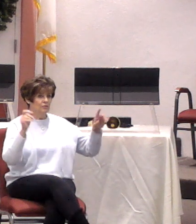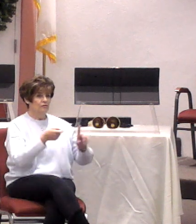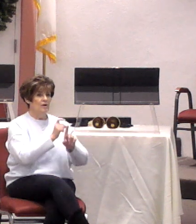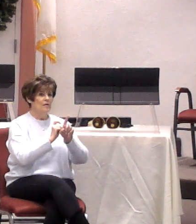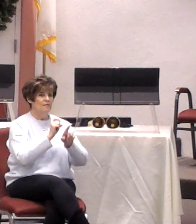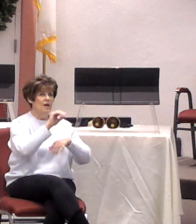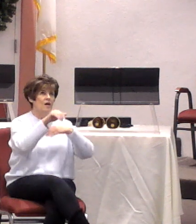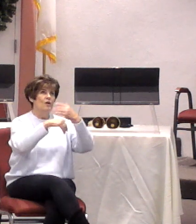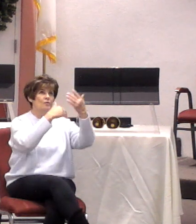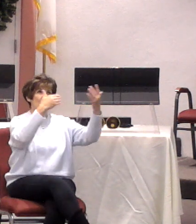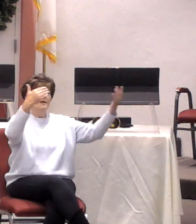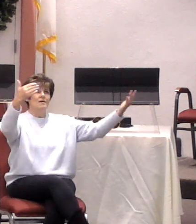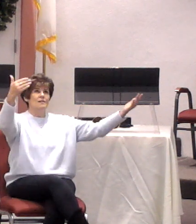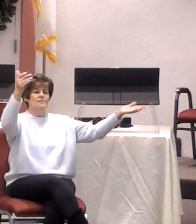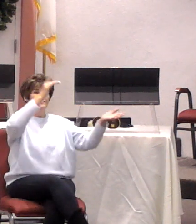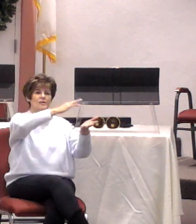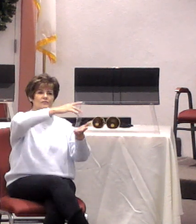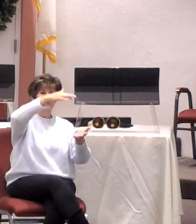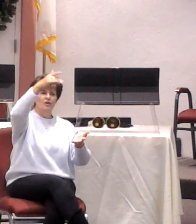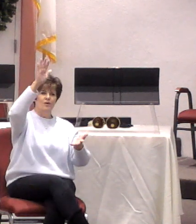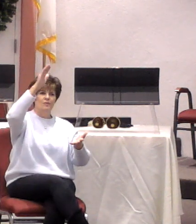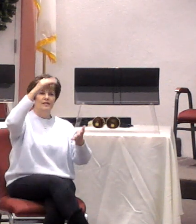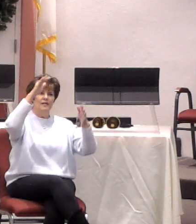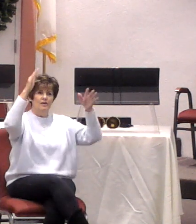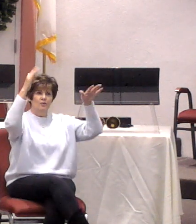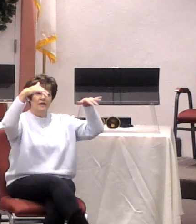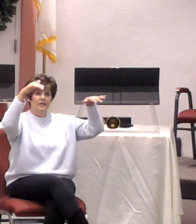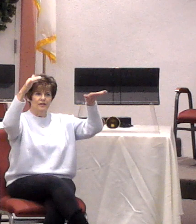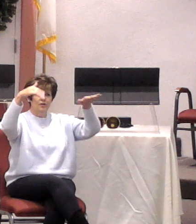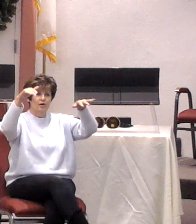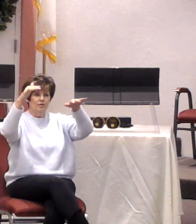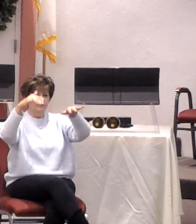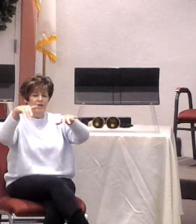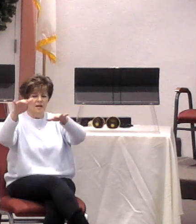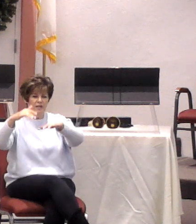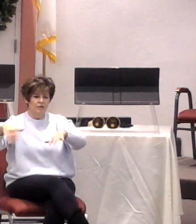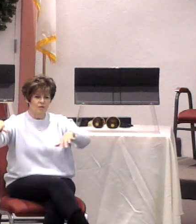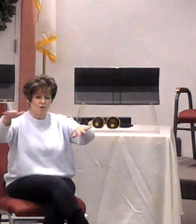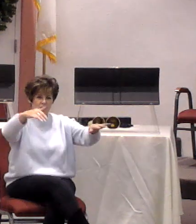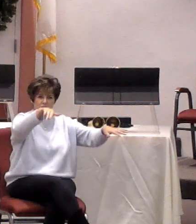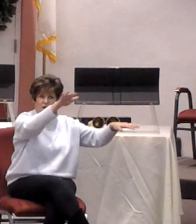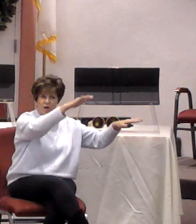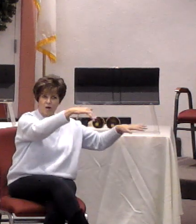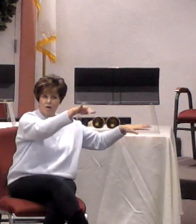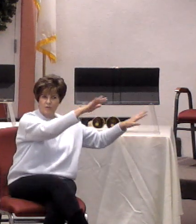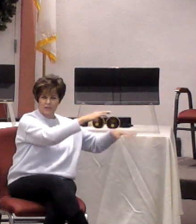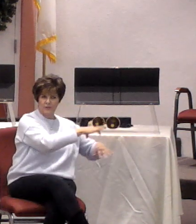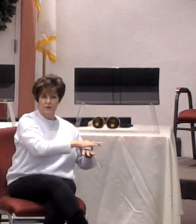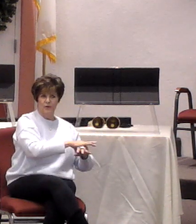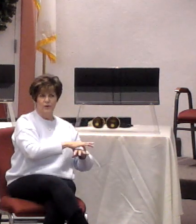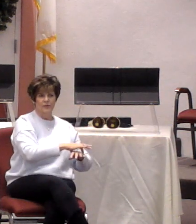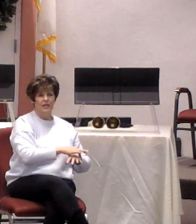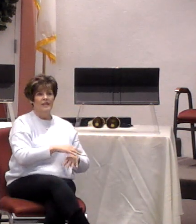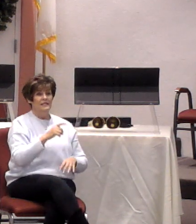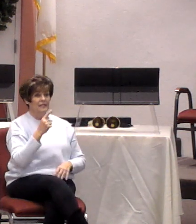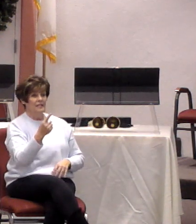Angels from the realms of glory, wing your flight o'er all the